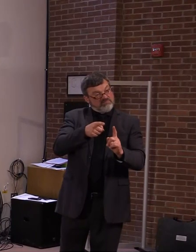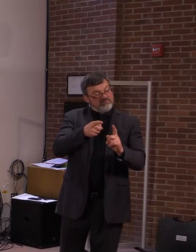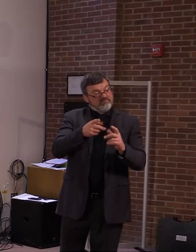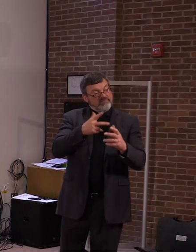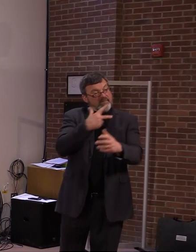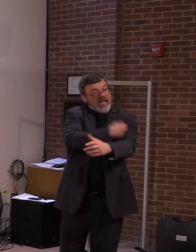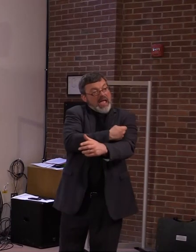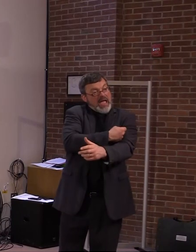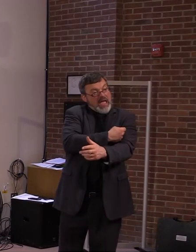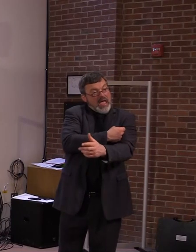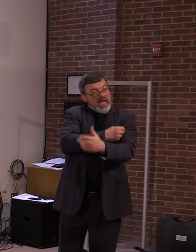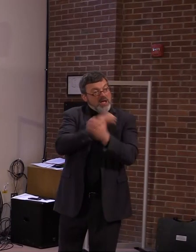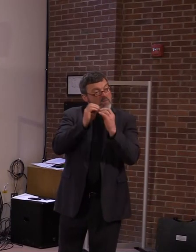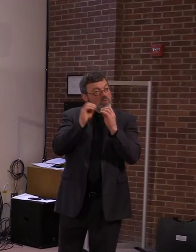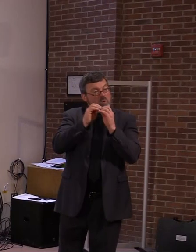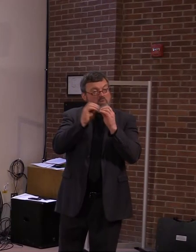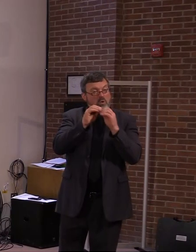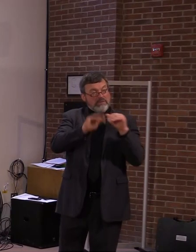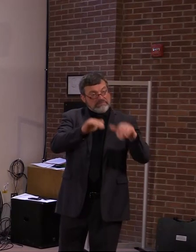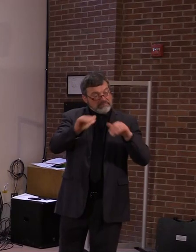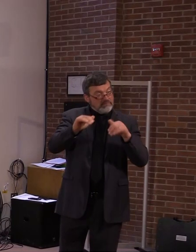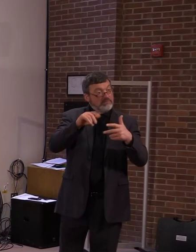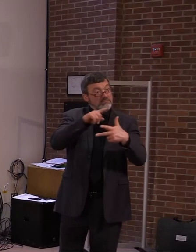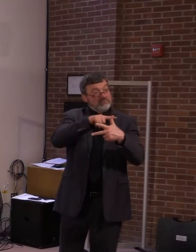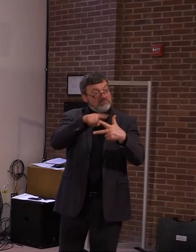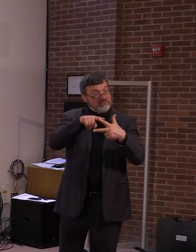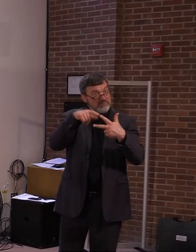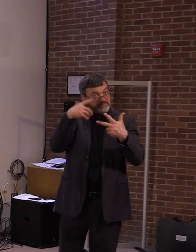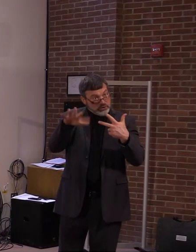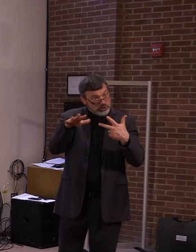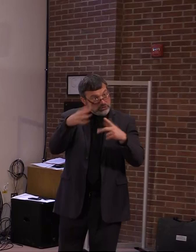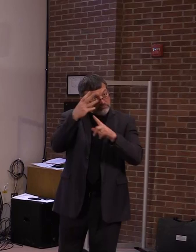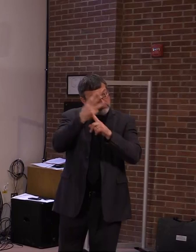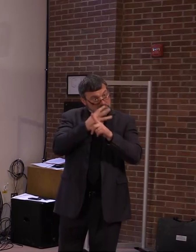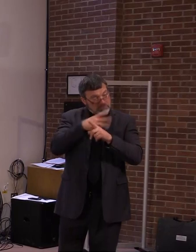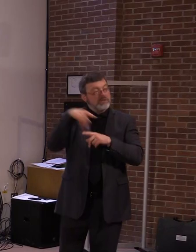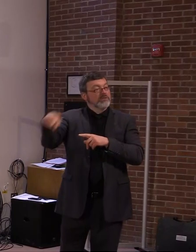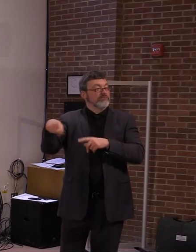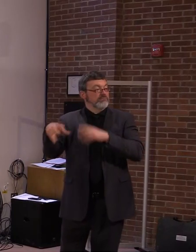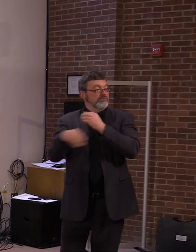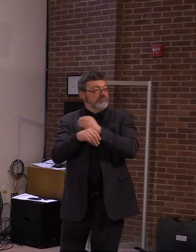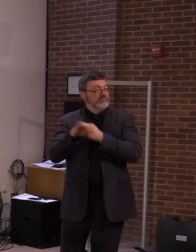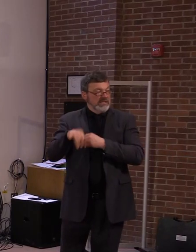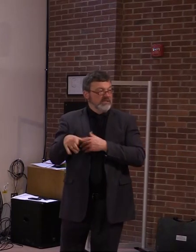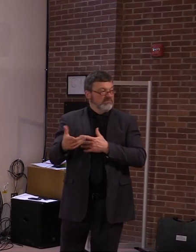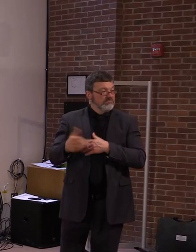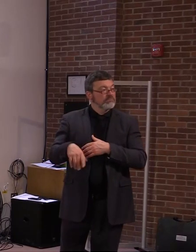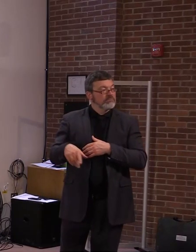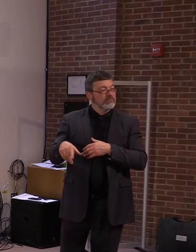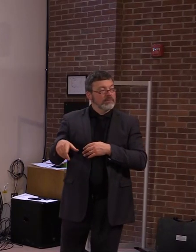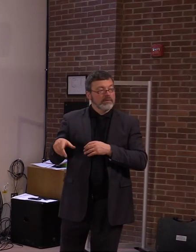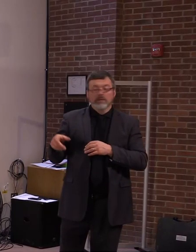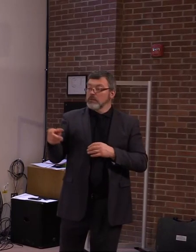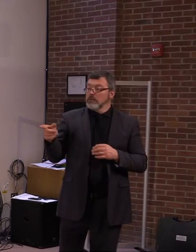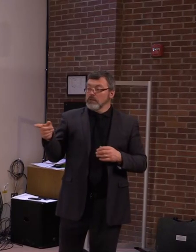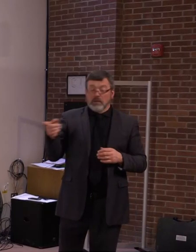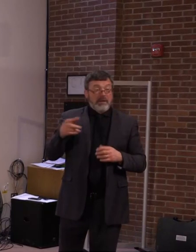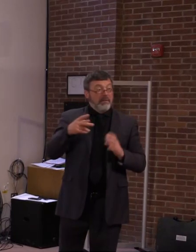And I believe it's the staff, less than 60% of the staff have been